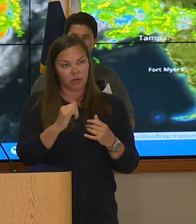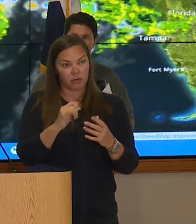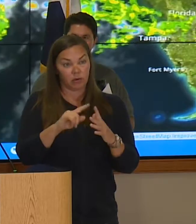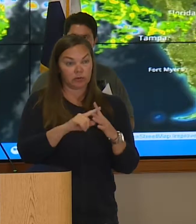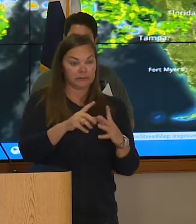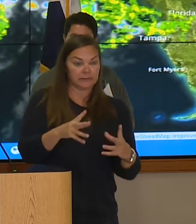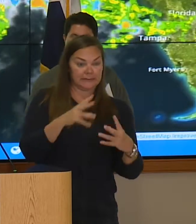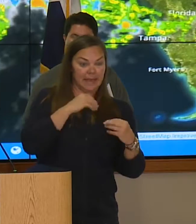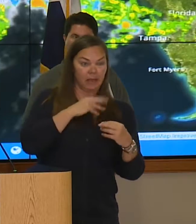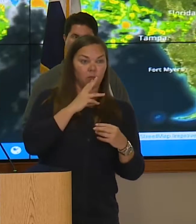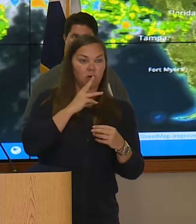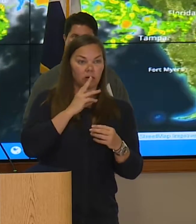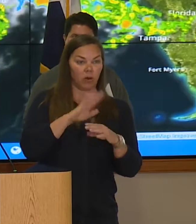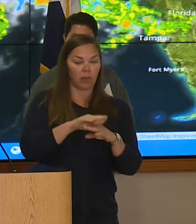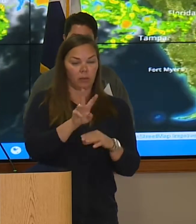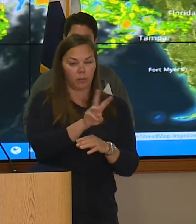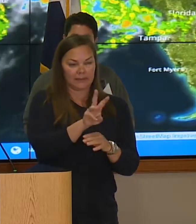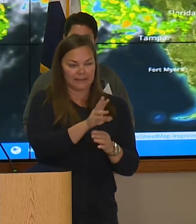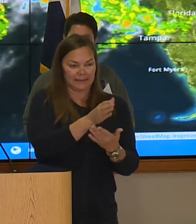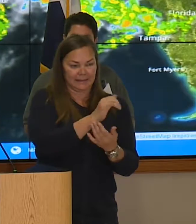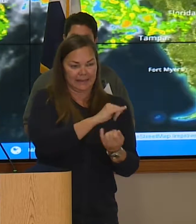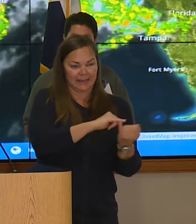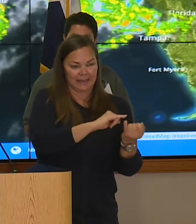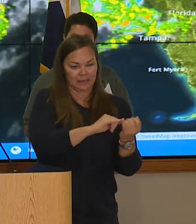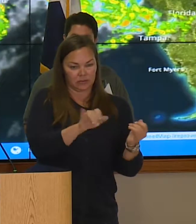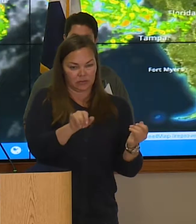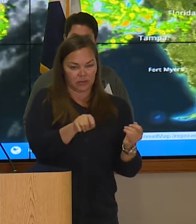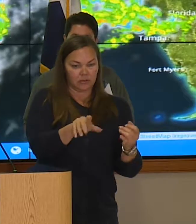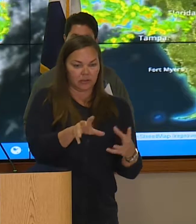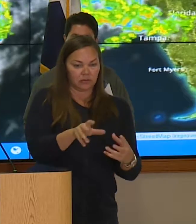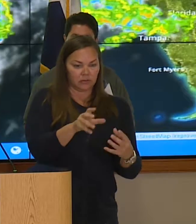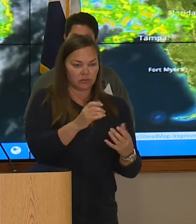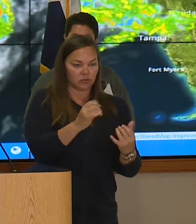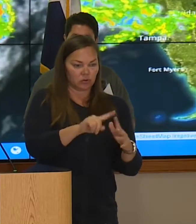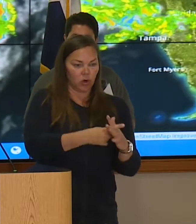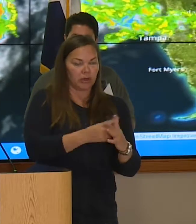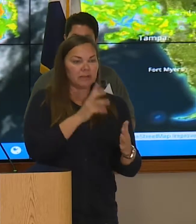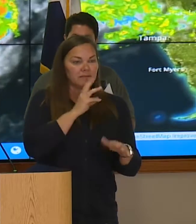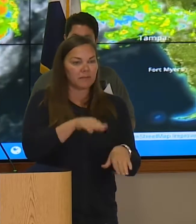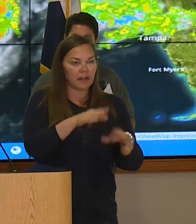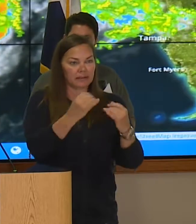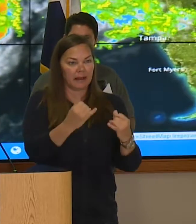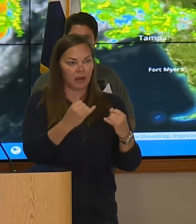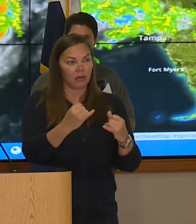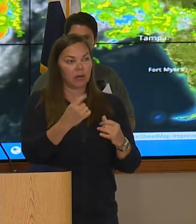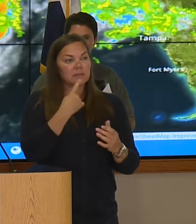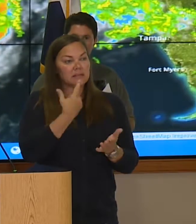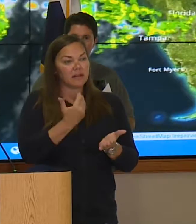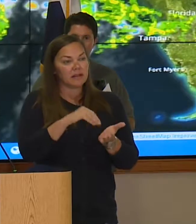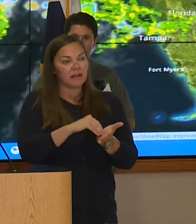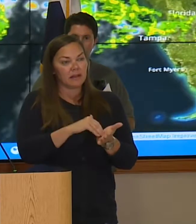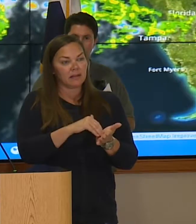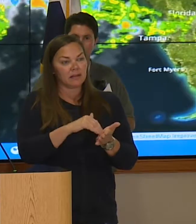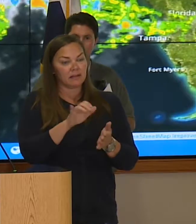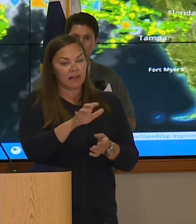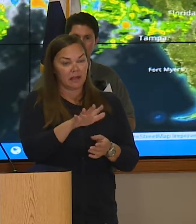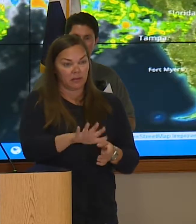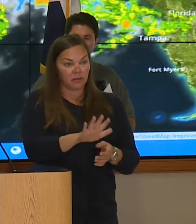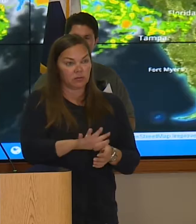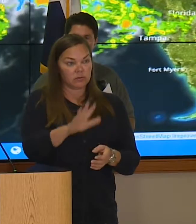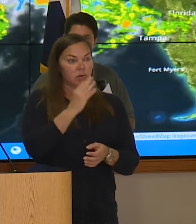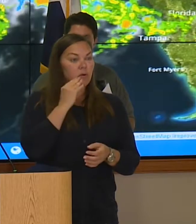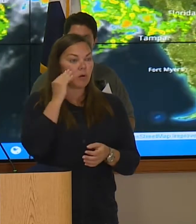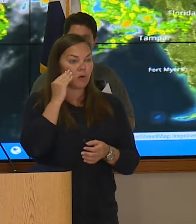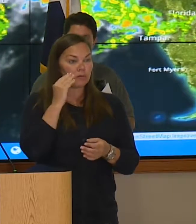on water on the western fringe of that. And I say again that these homes